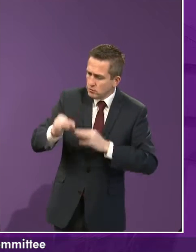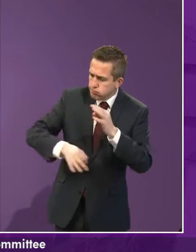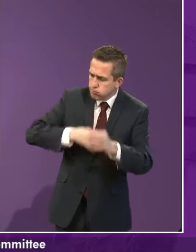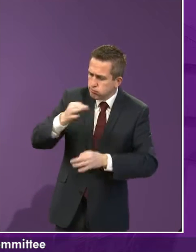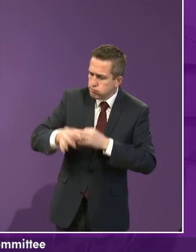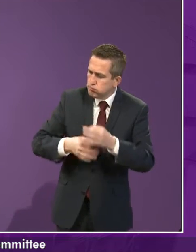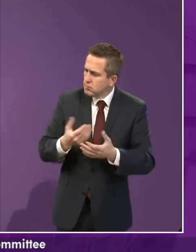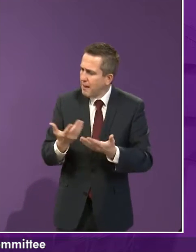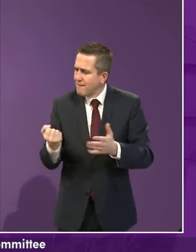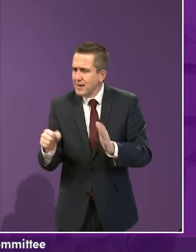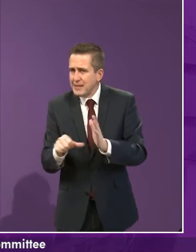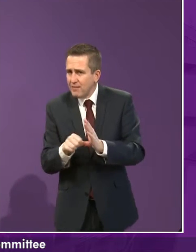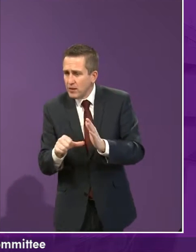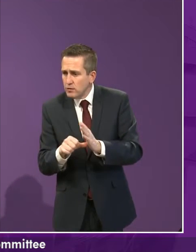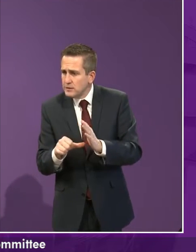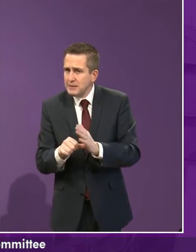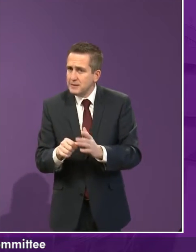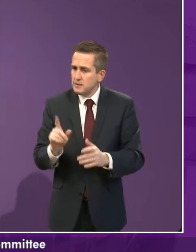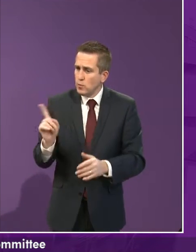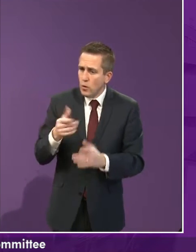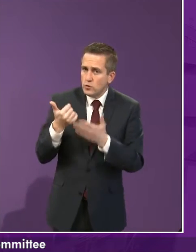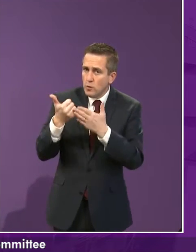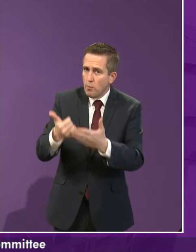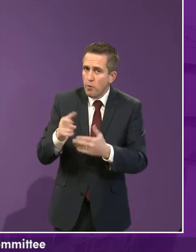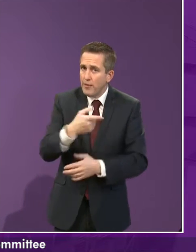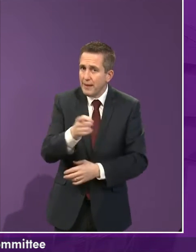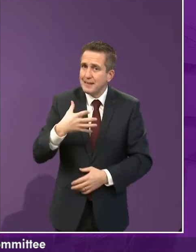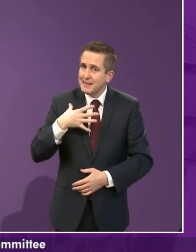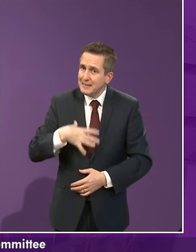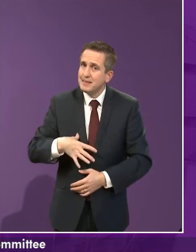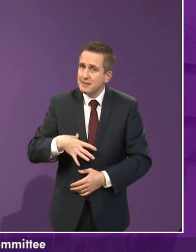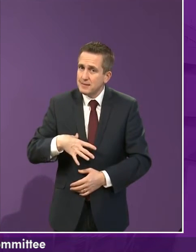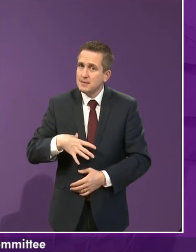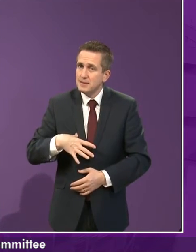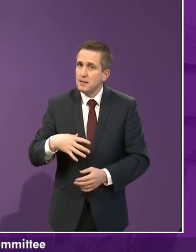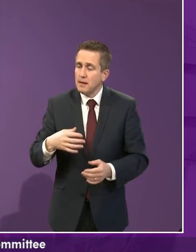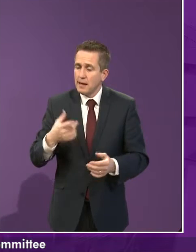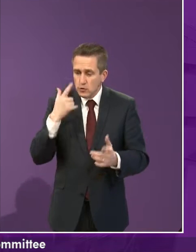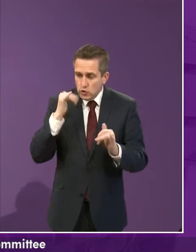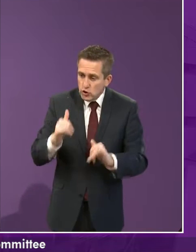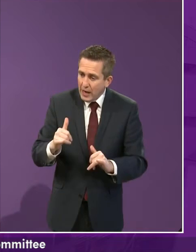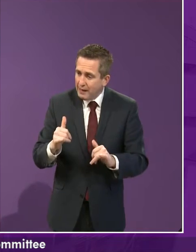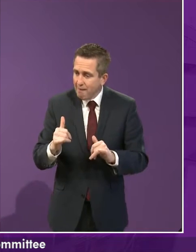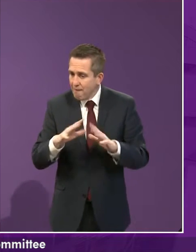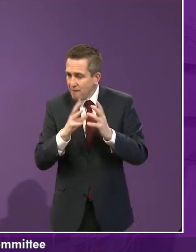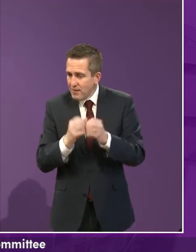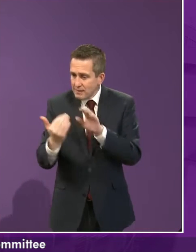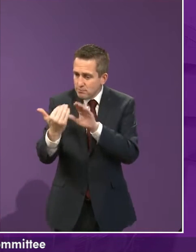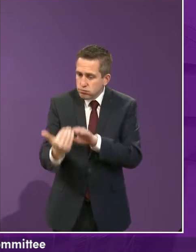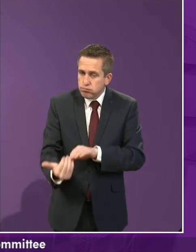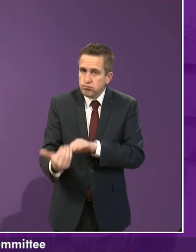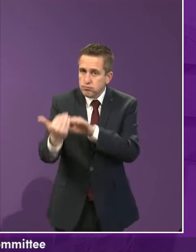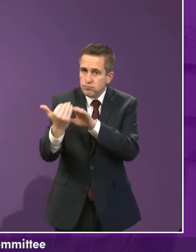going well, if more support needs to be put in place, if the support that's been provided isn't working.